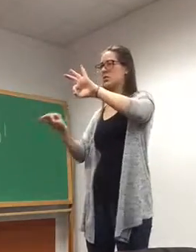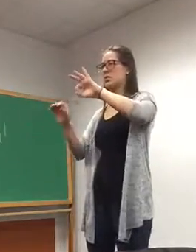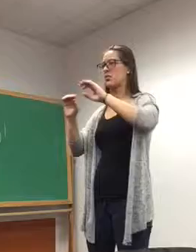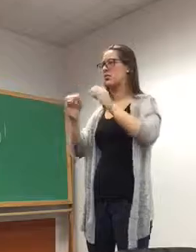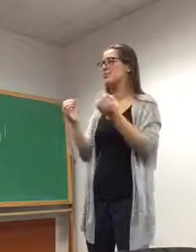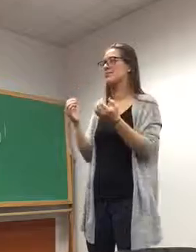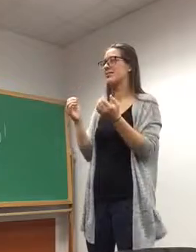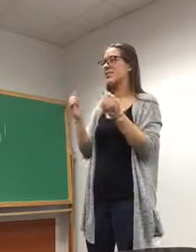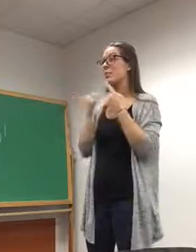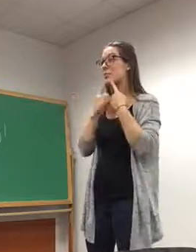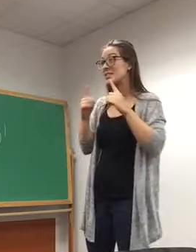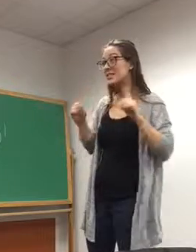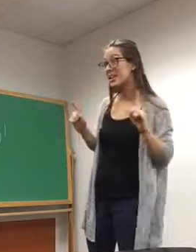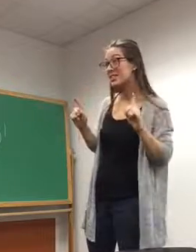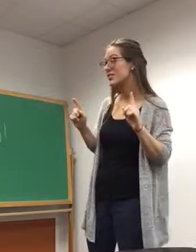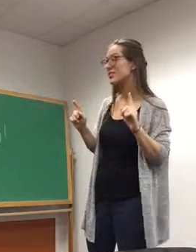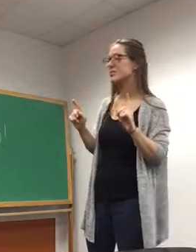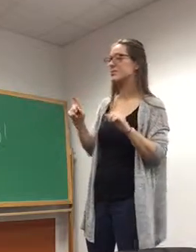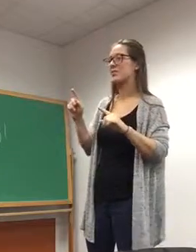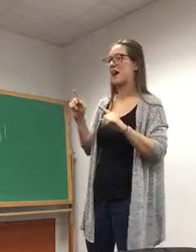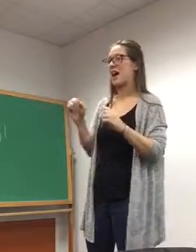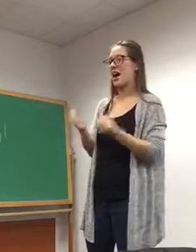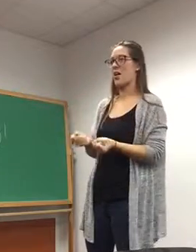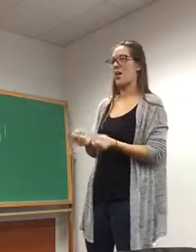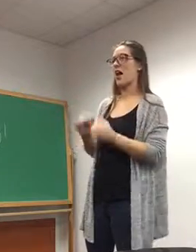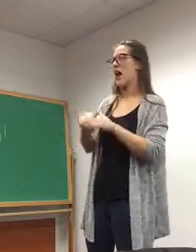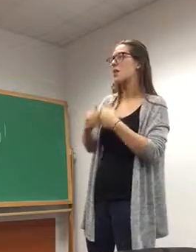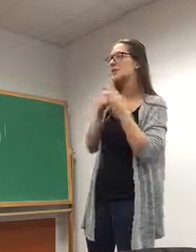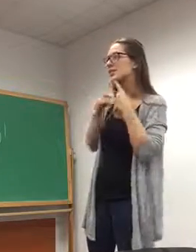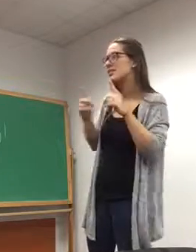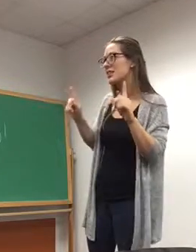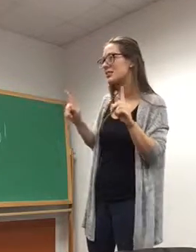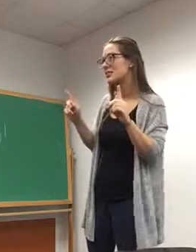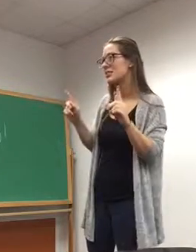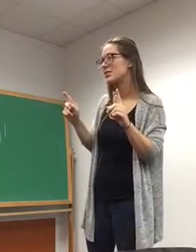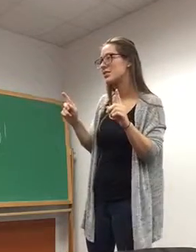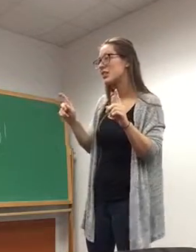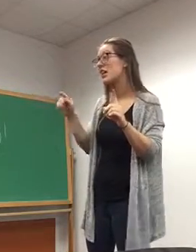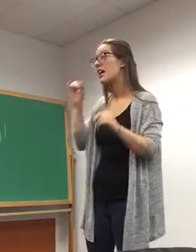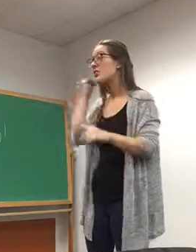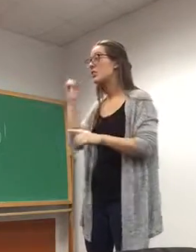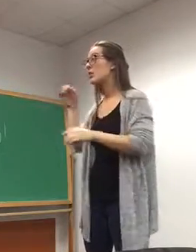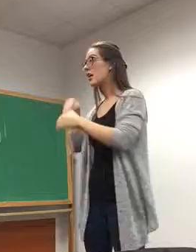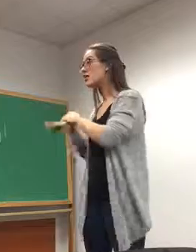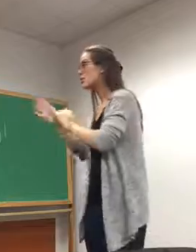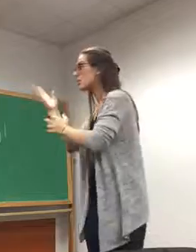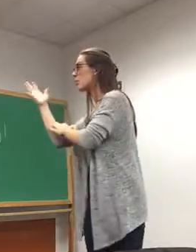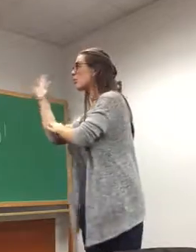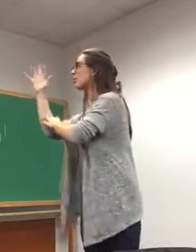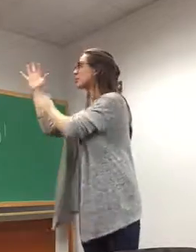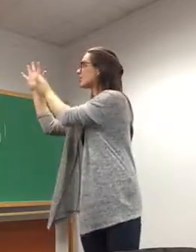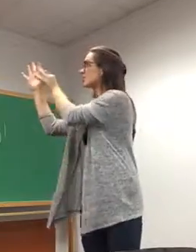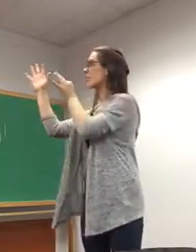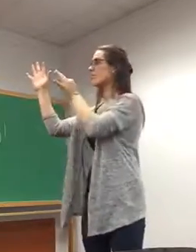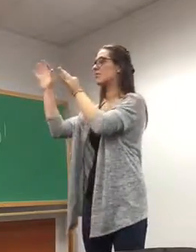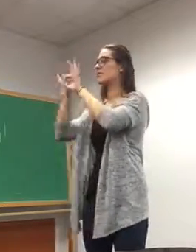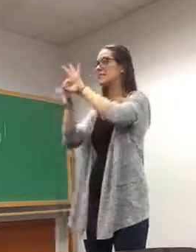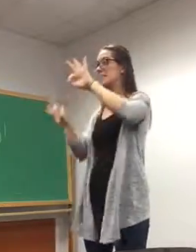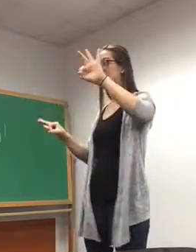be in making the tent? Other than if you go out and get some sticks out of the woods, right? If you forgot your supports, what's the tent going to do? It's going to